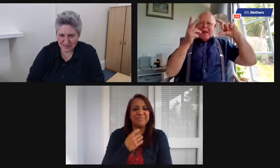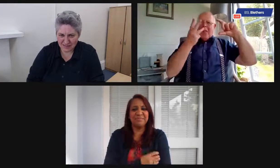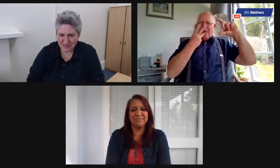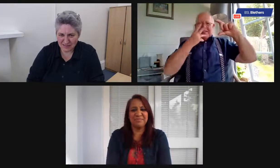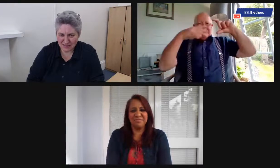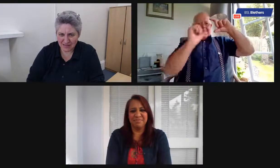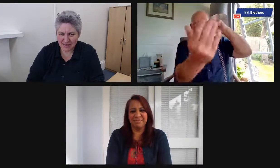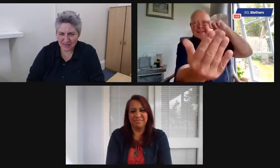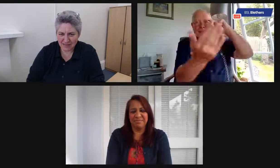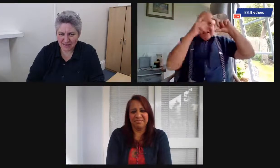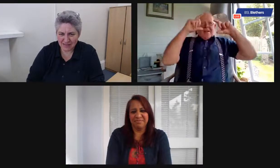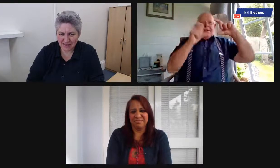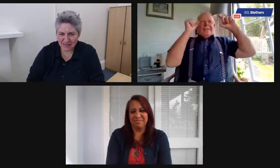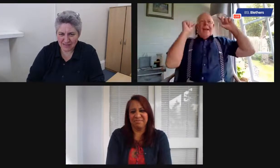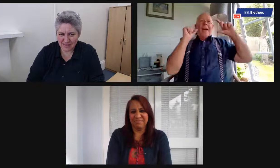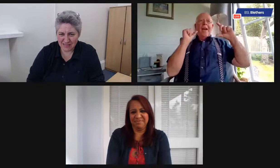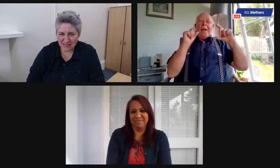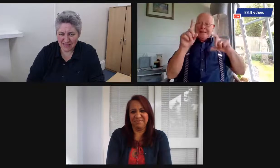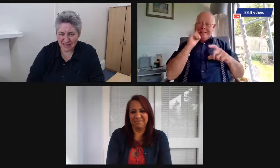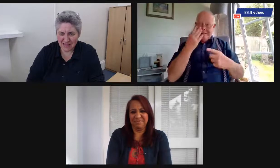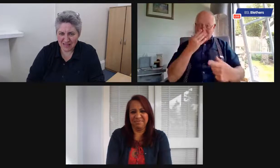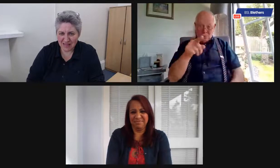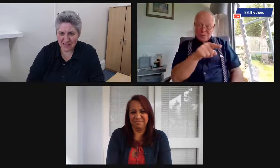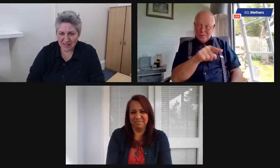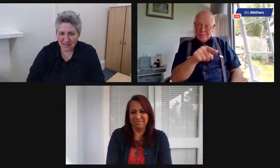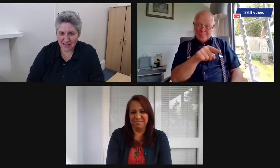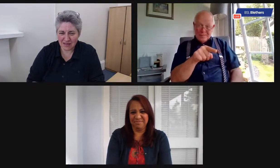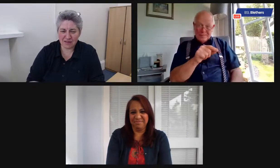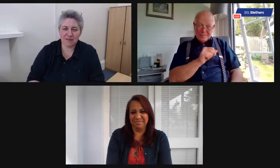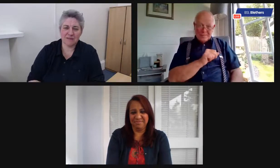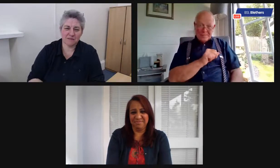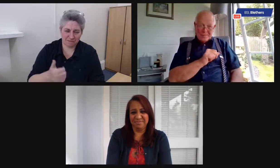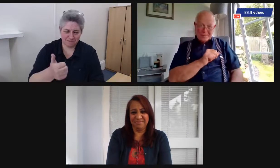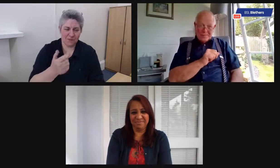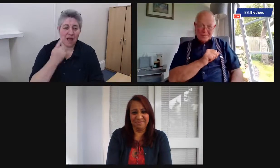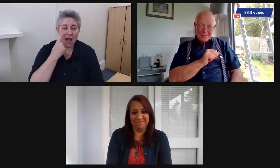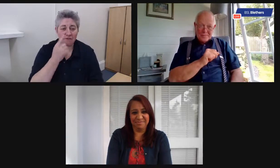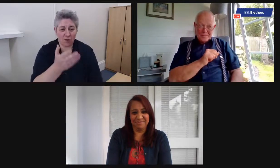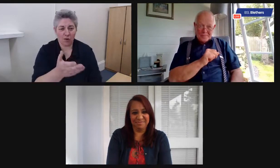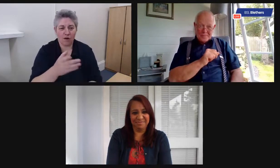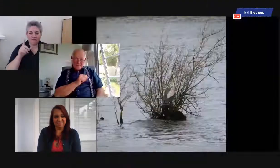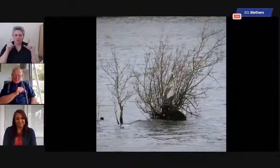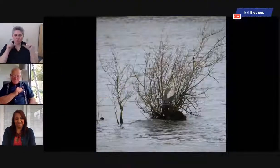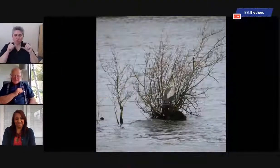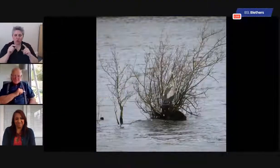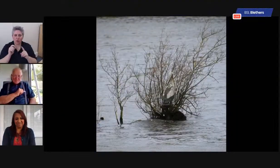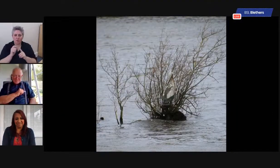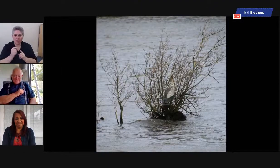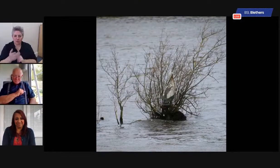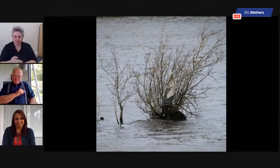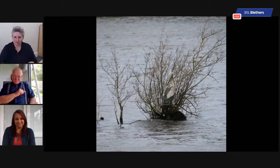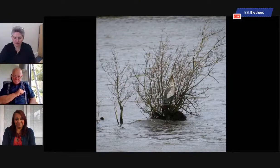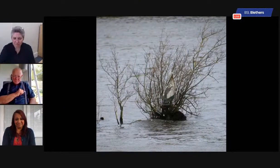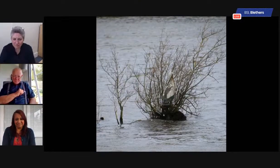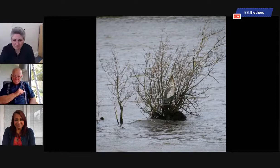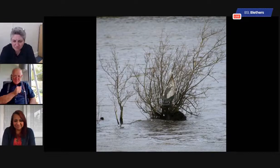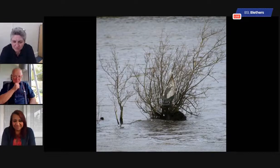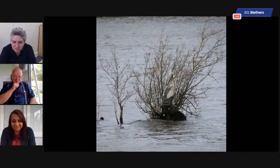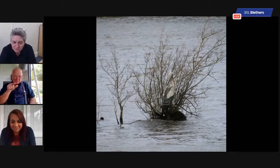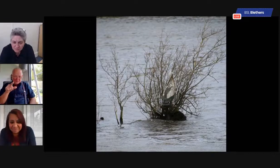I zoomed in, took another photograph, zoomed in again, took a third one. Thought, that's it. Let me show you the photographs. They're amazing. Okay, so this